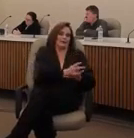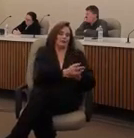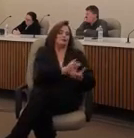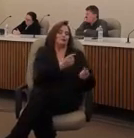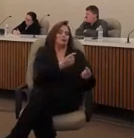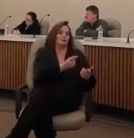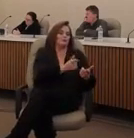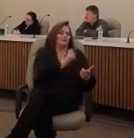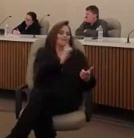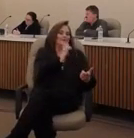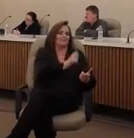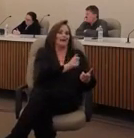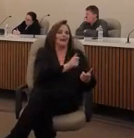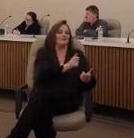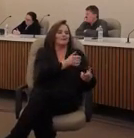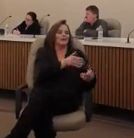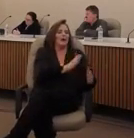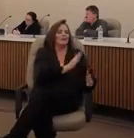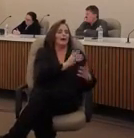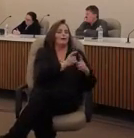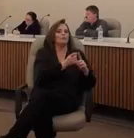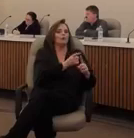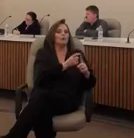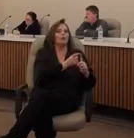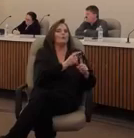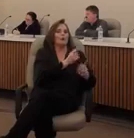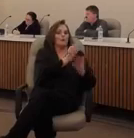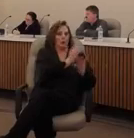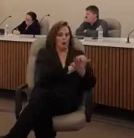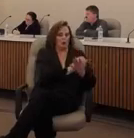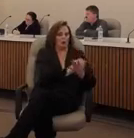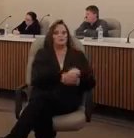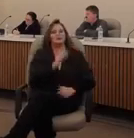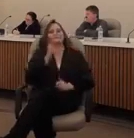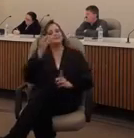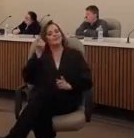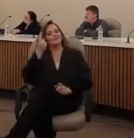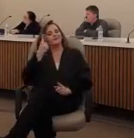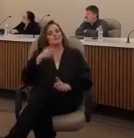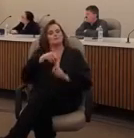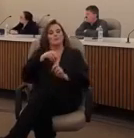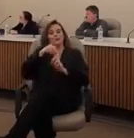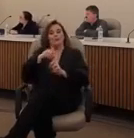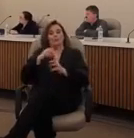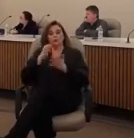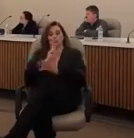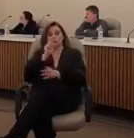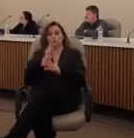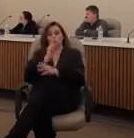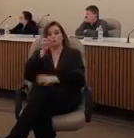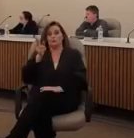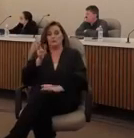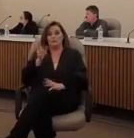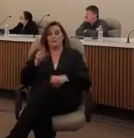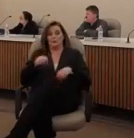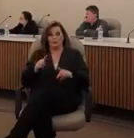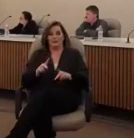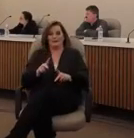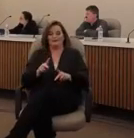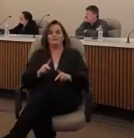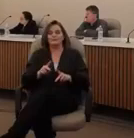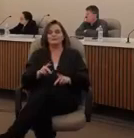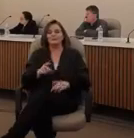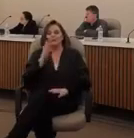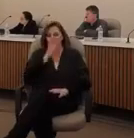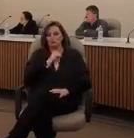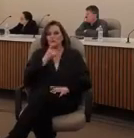is not allowed by the code. A special use permit is not a variance. A special use permit carries a legal presumption of being permitted. So